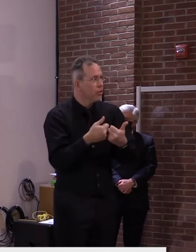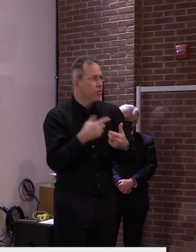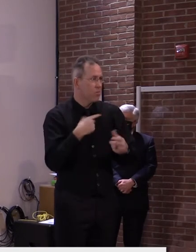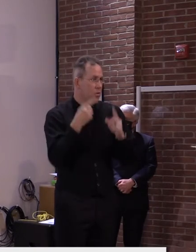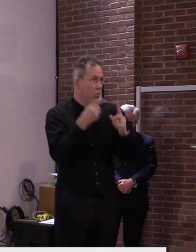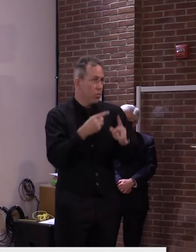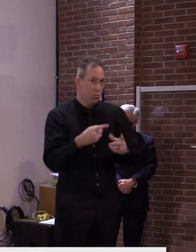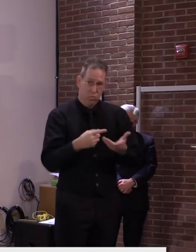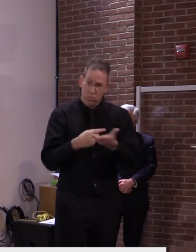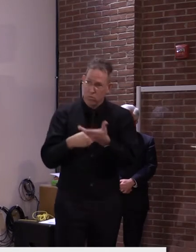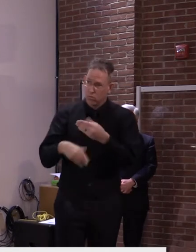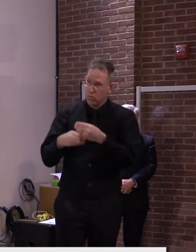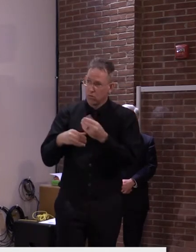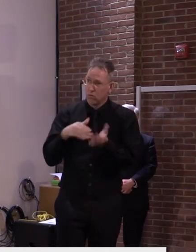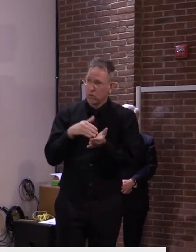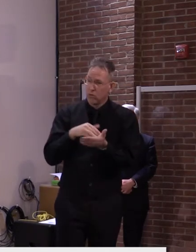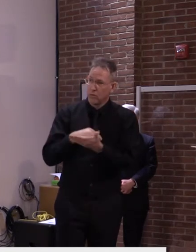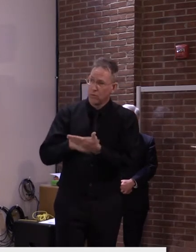Lee?